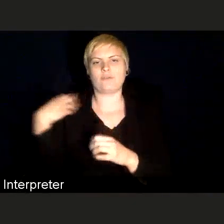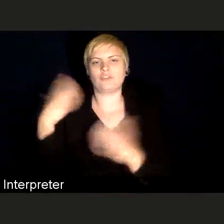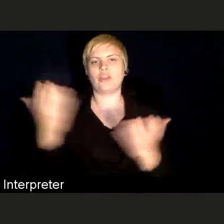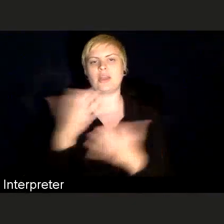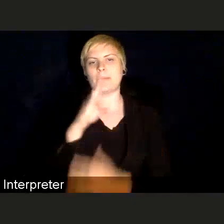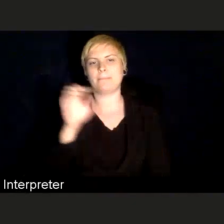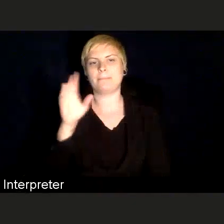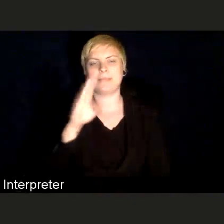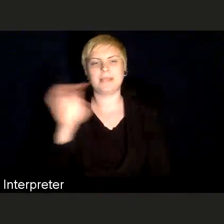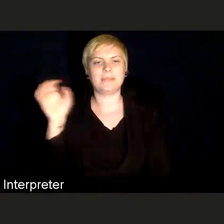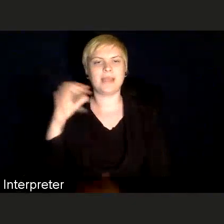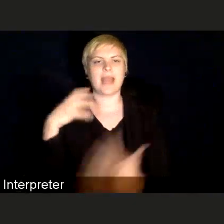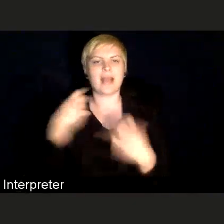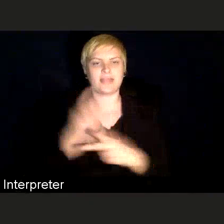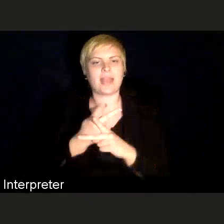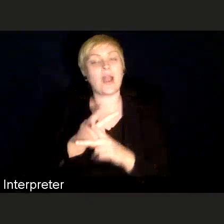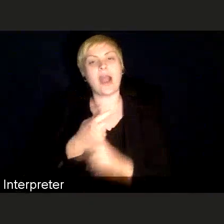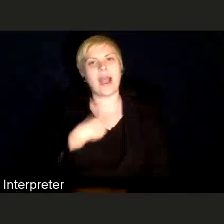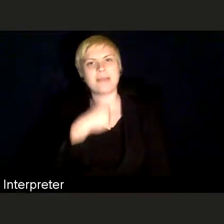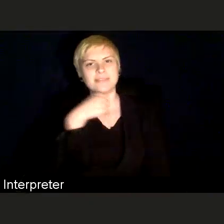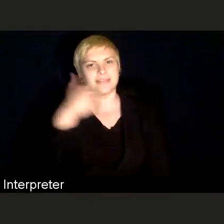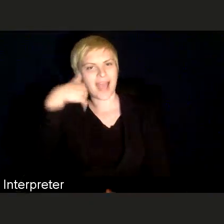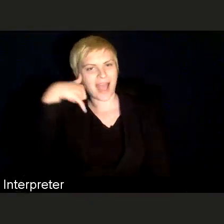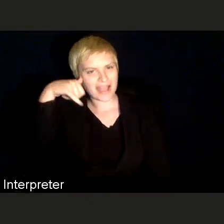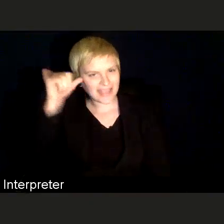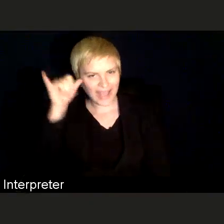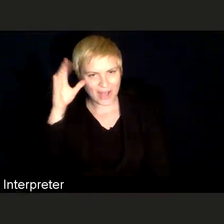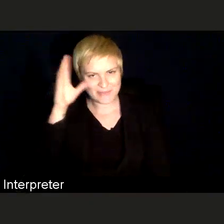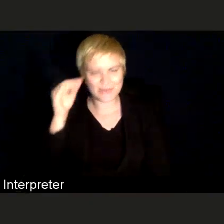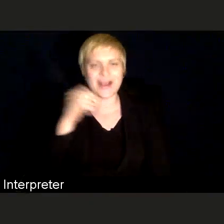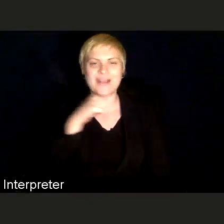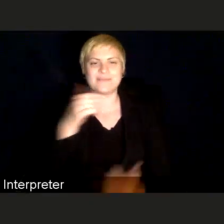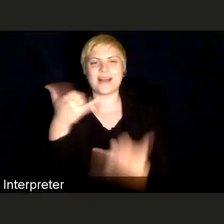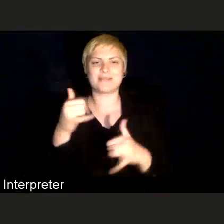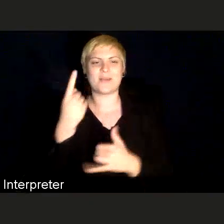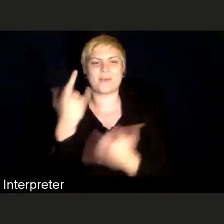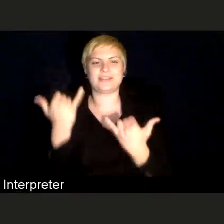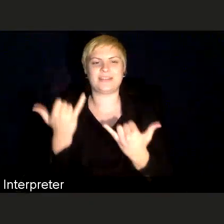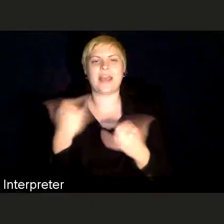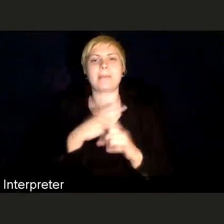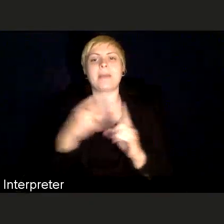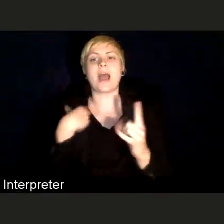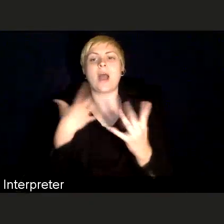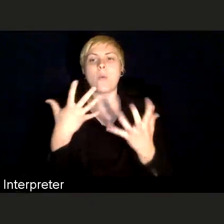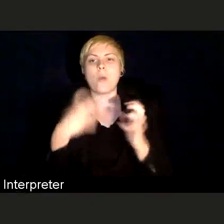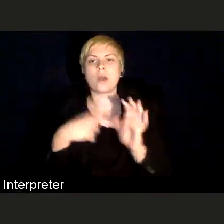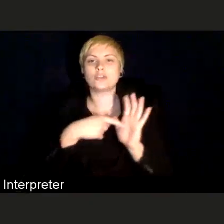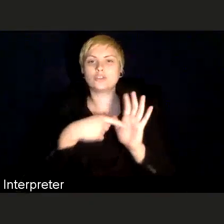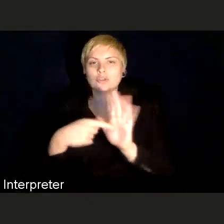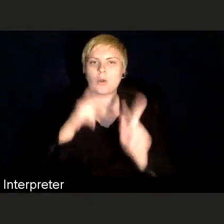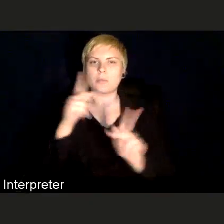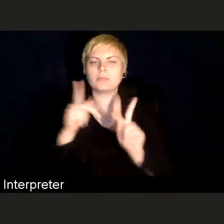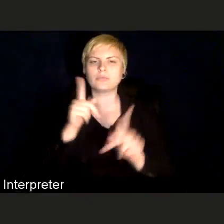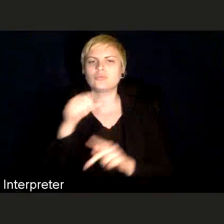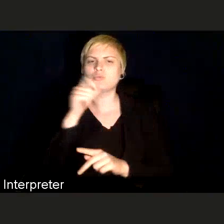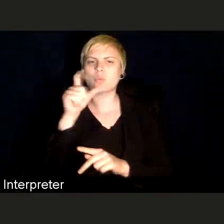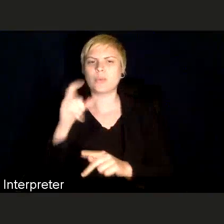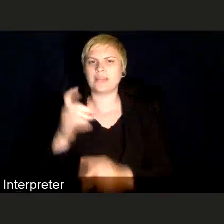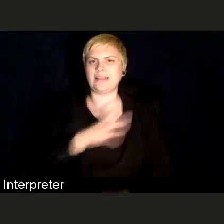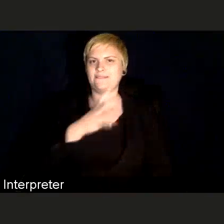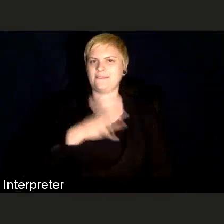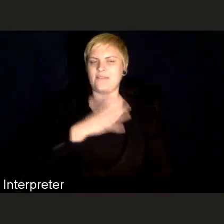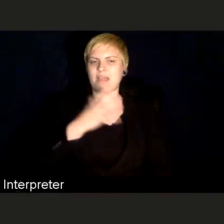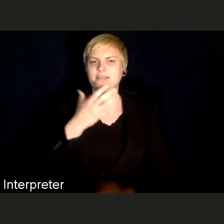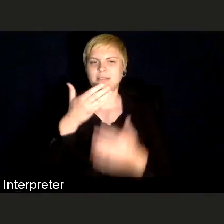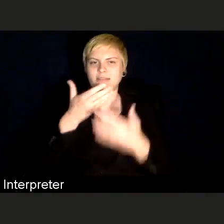I'm not a cowboy. I'm not playing one today, but I wanted to show folks that you don't need a fancy cloth mask to be